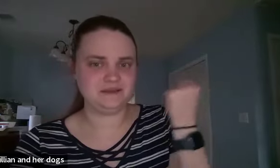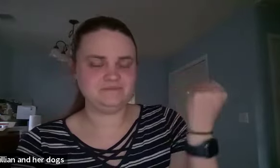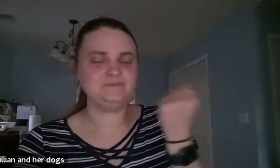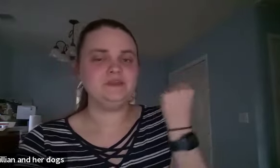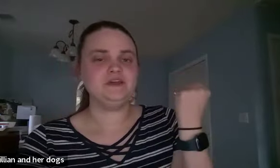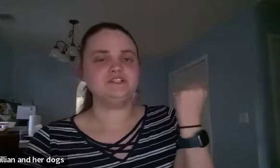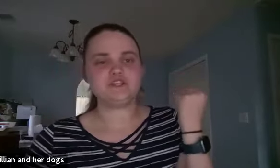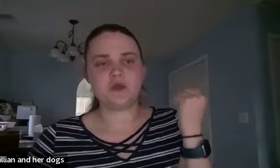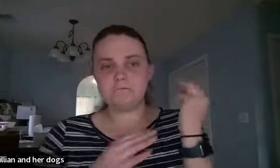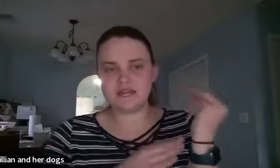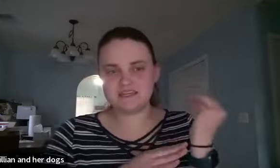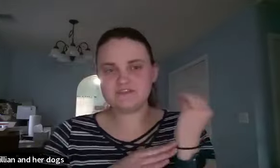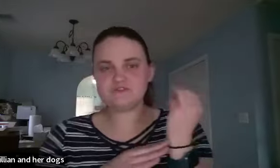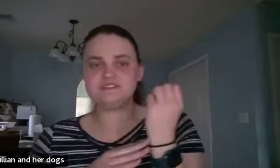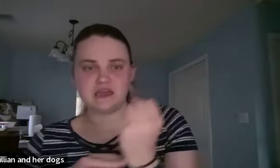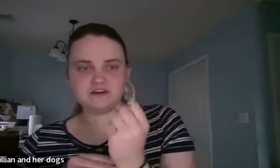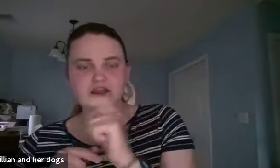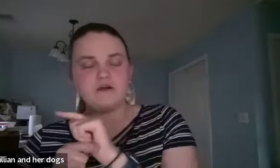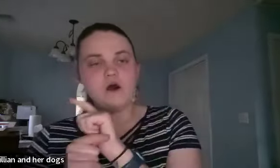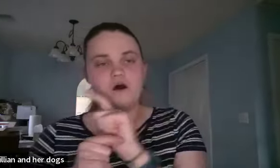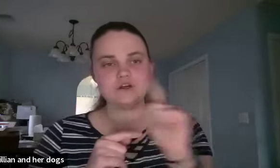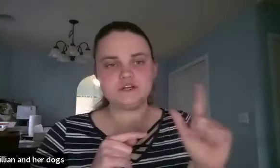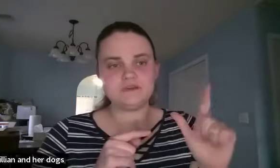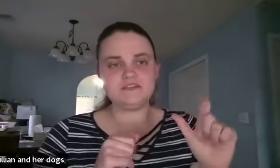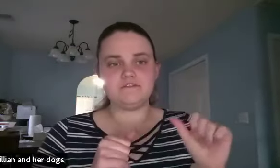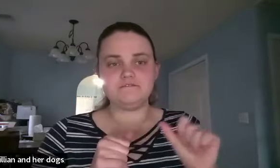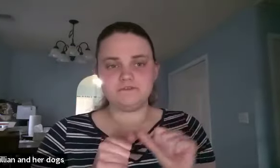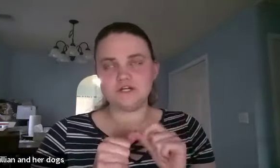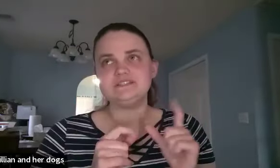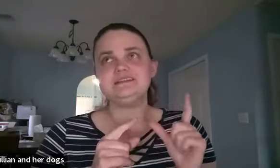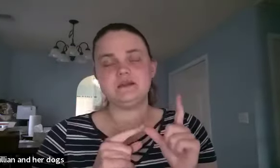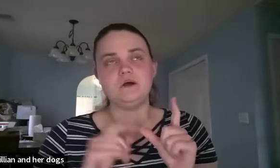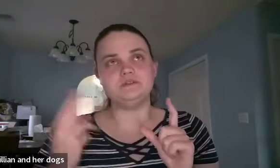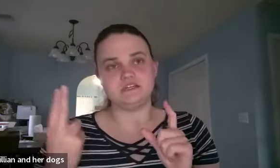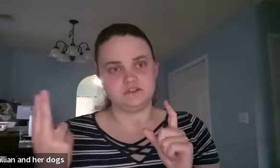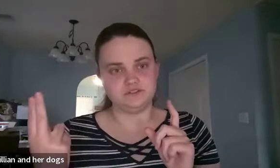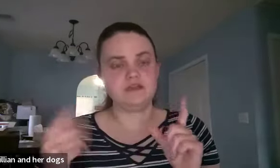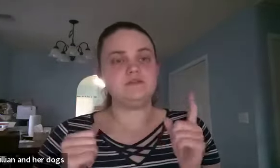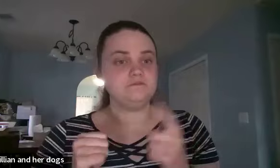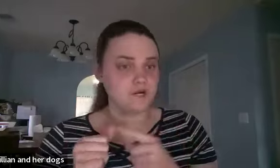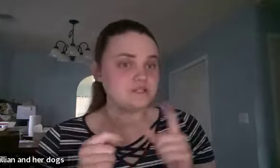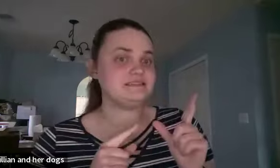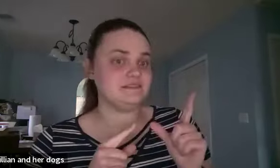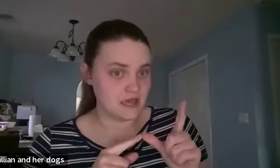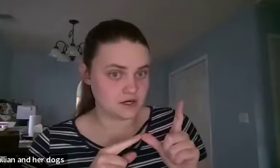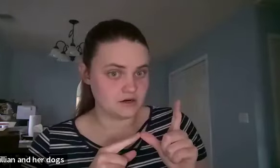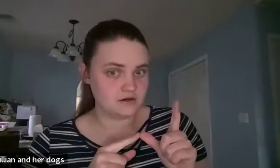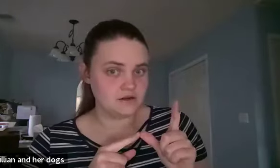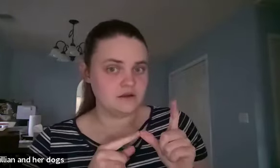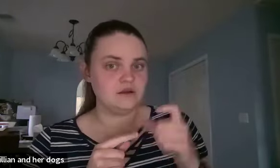Okay. So Monday through Saturday are all going to be the first letter, well, besides Thursday, the first letter,